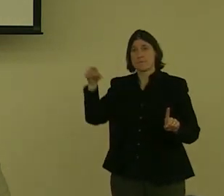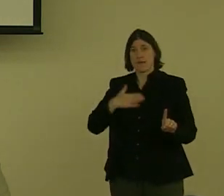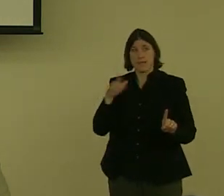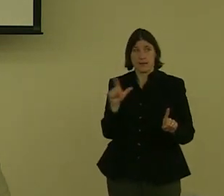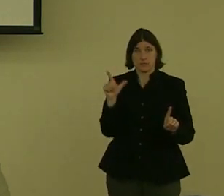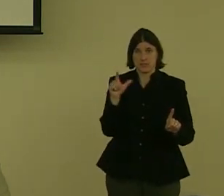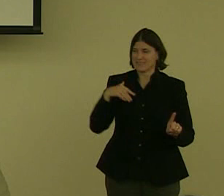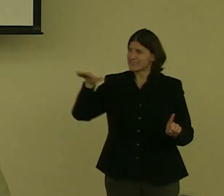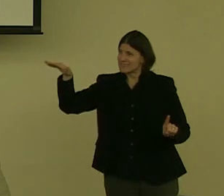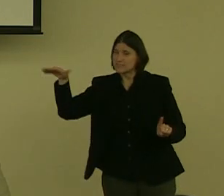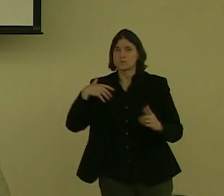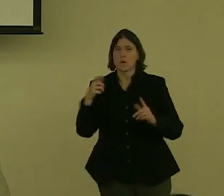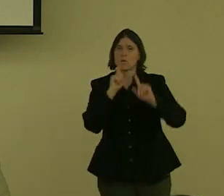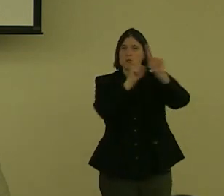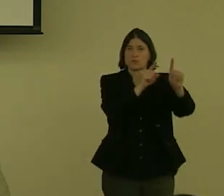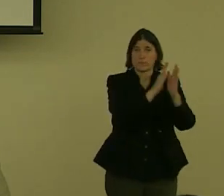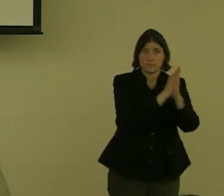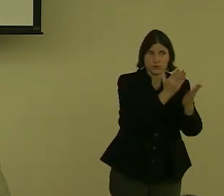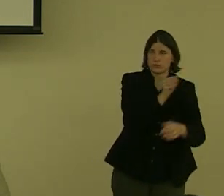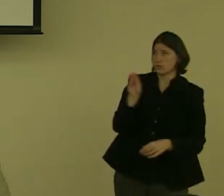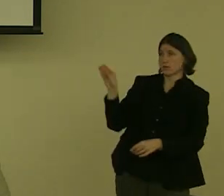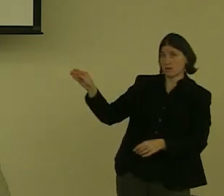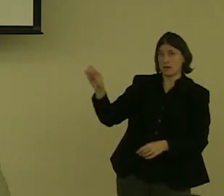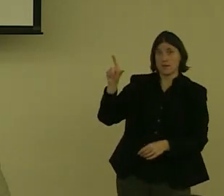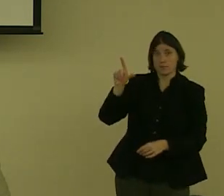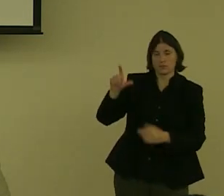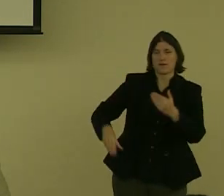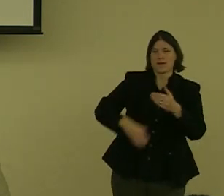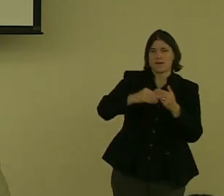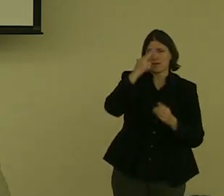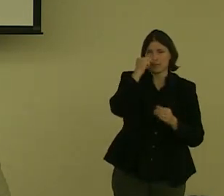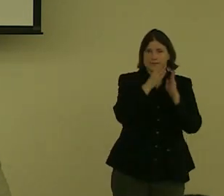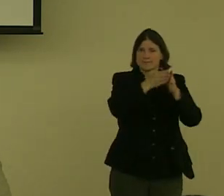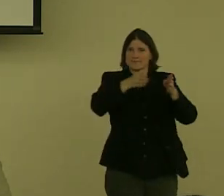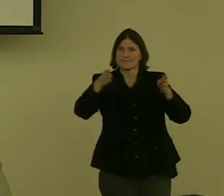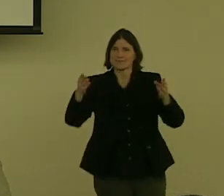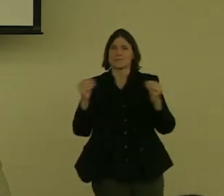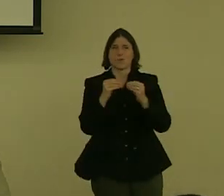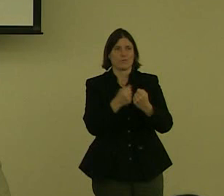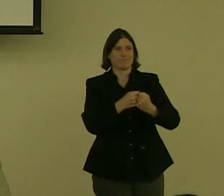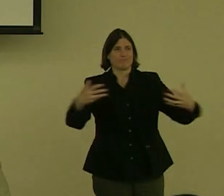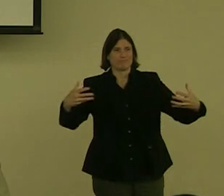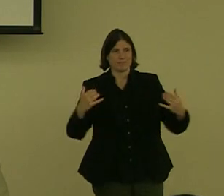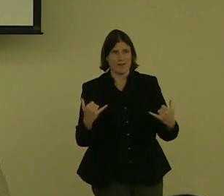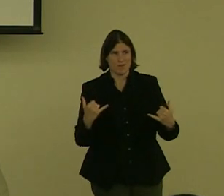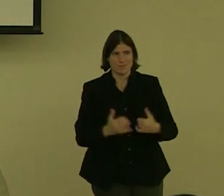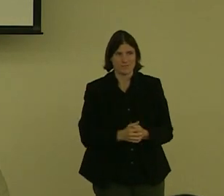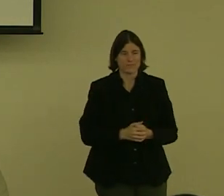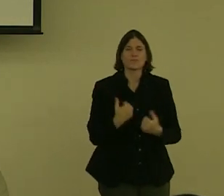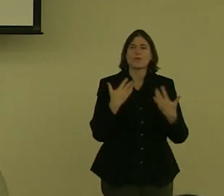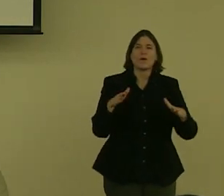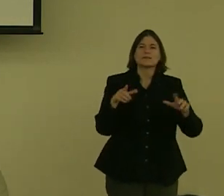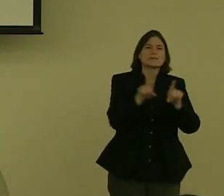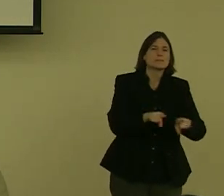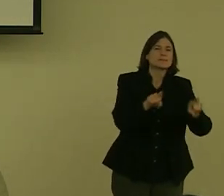for more marginal, non-mainstream authors, and I found scholarship. So don't